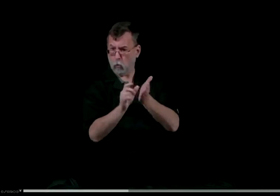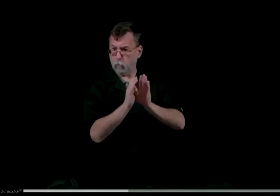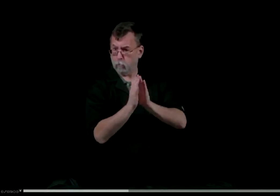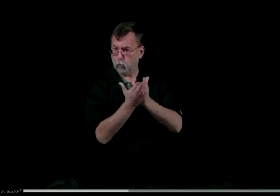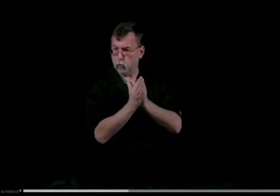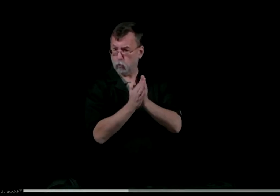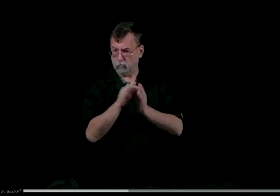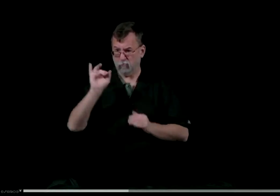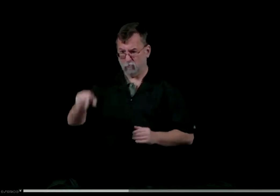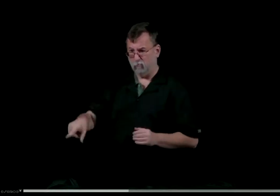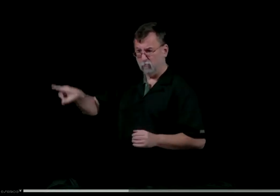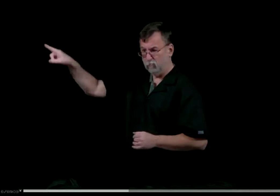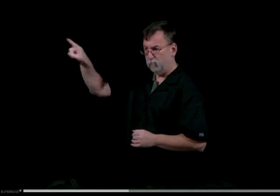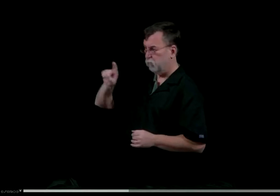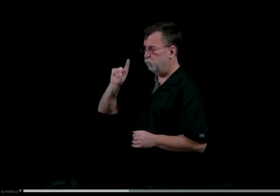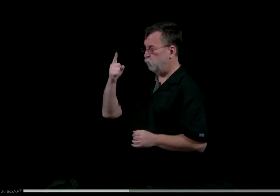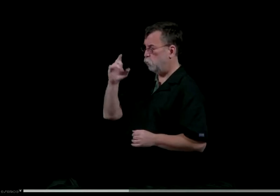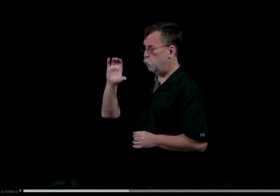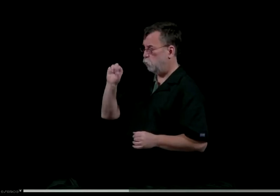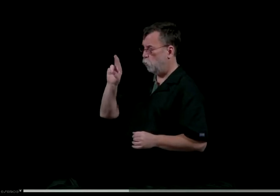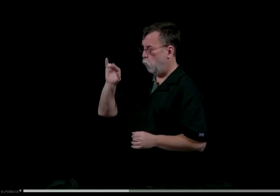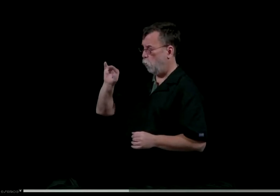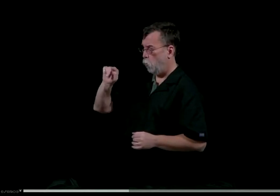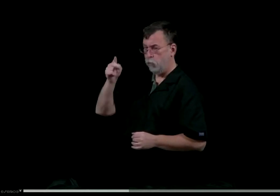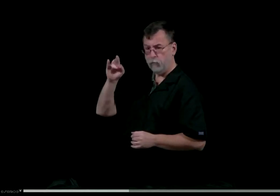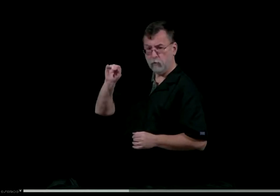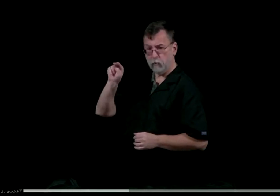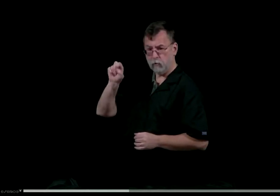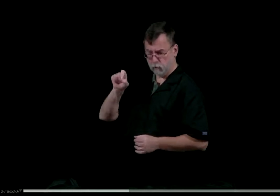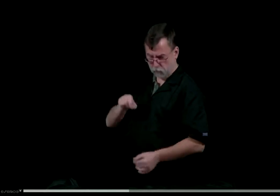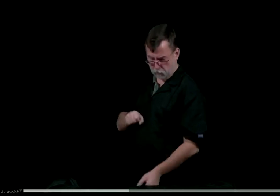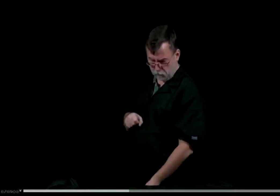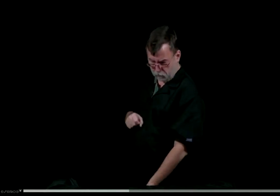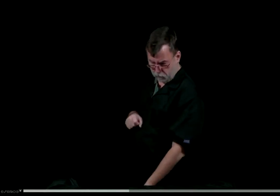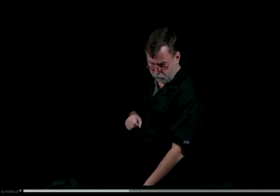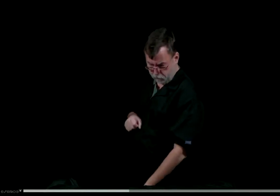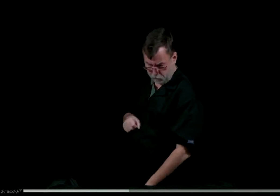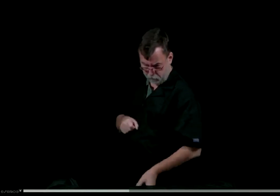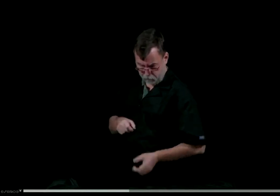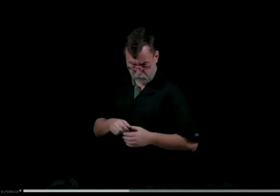Paul wrote in the book, 1 Corinthians,